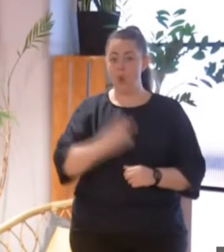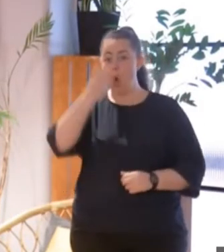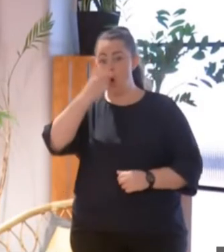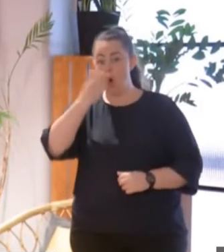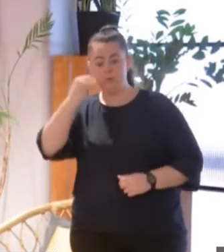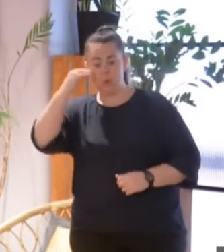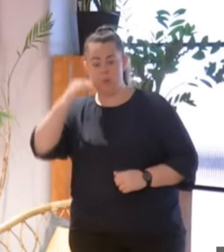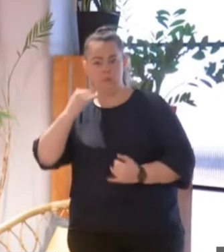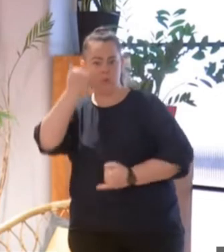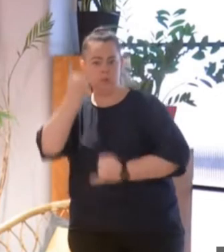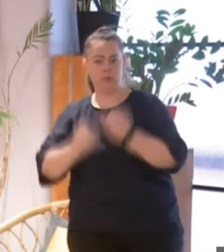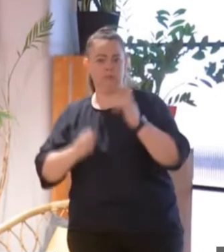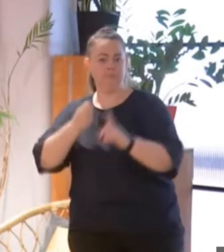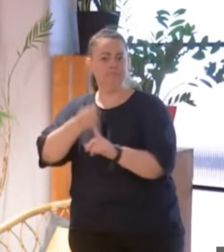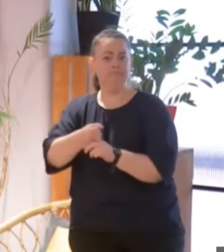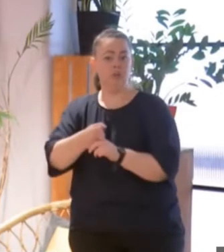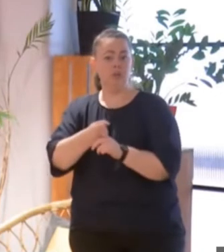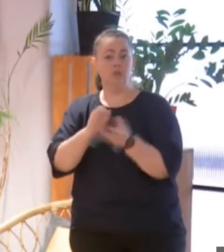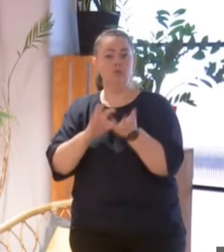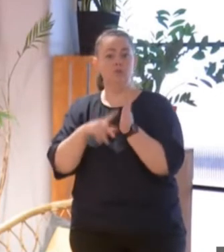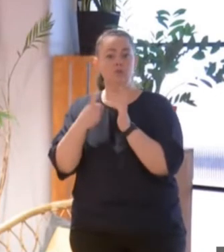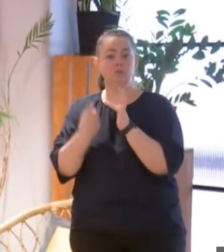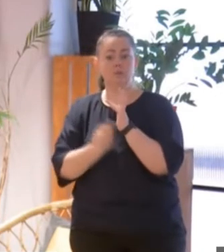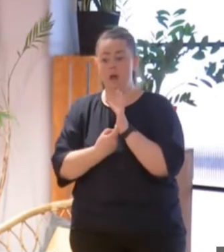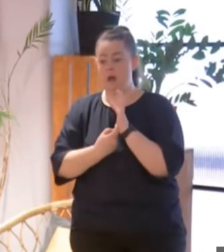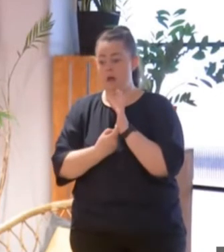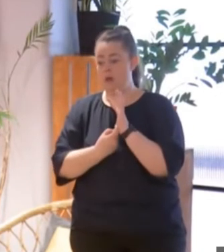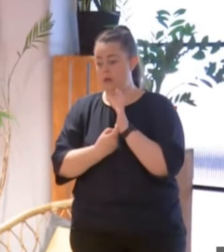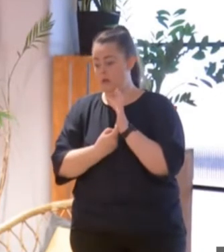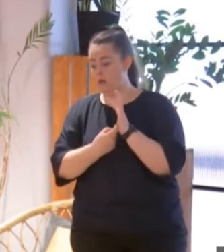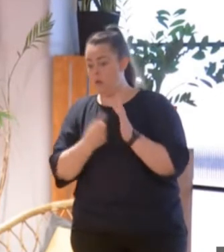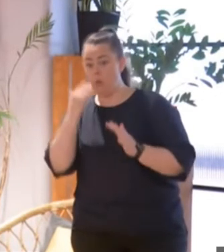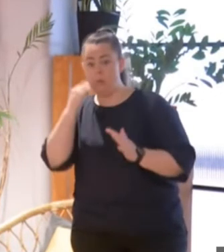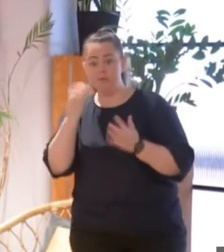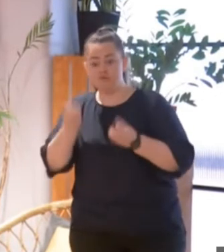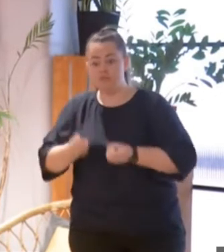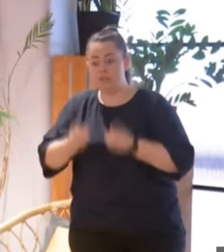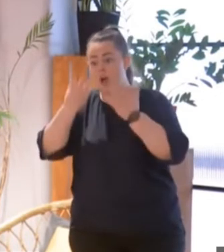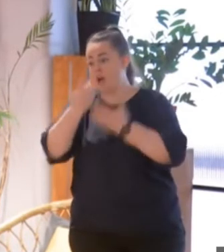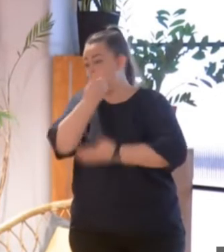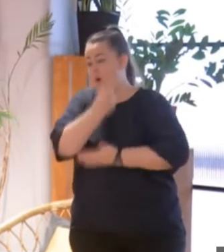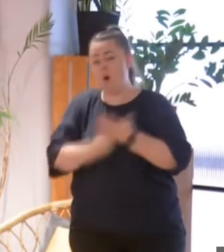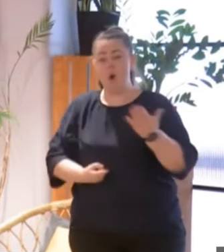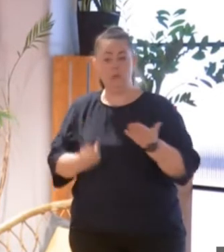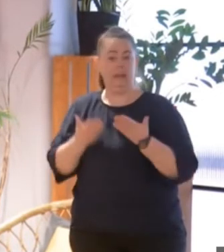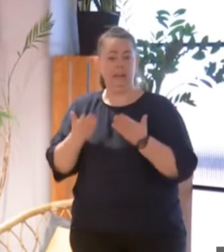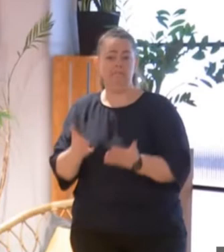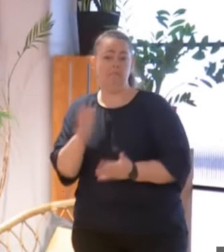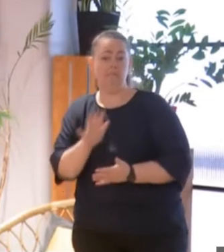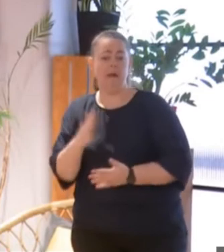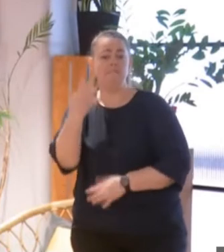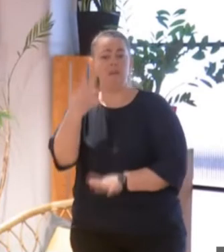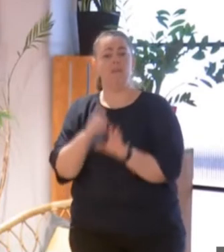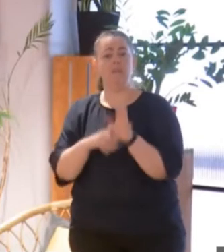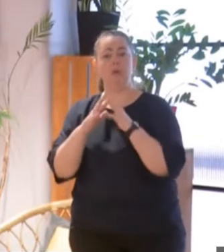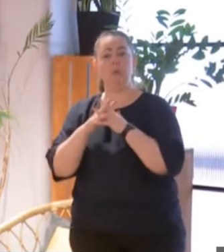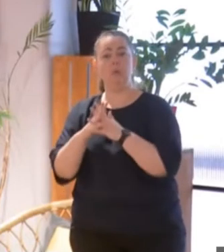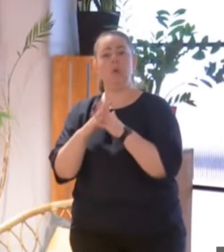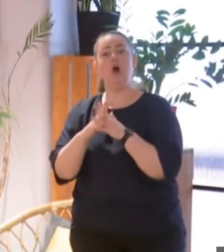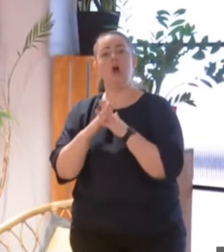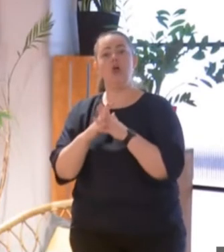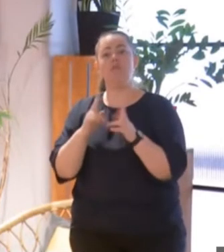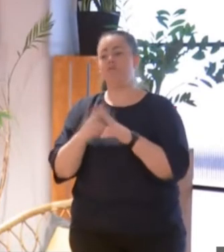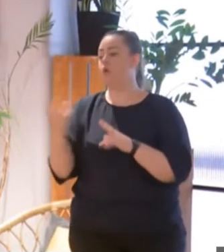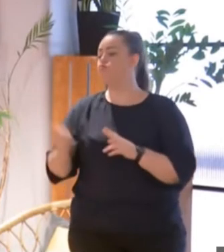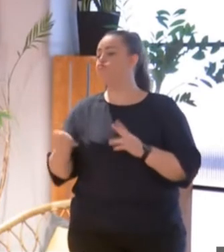women. Women retire with only enough money for 5 years of retirement, and that's a modest retirement, but they live another 15 years after